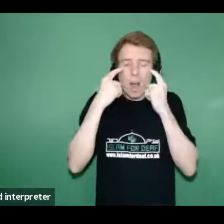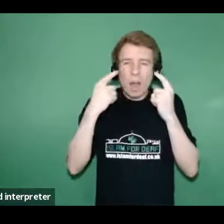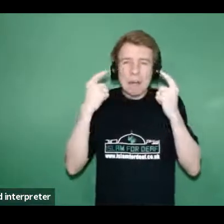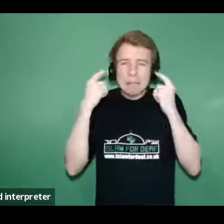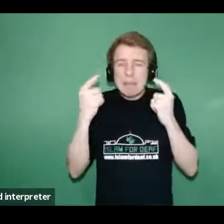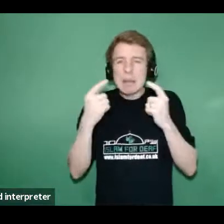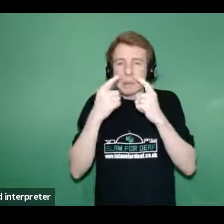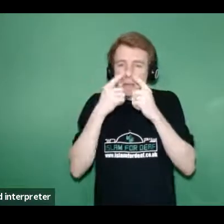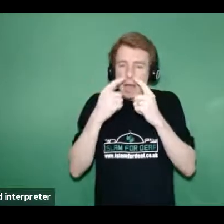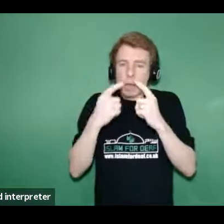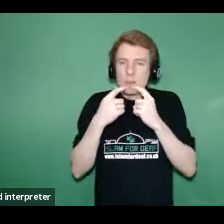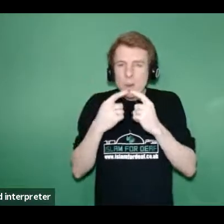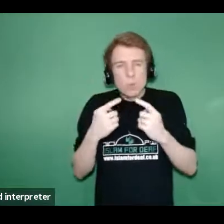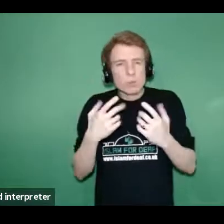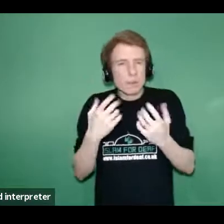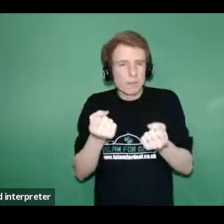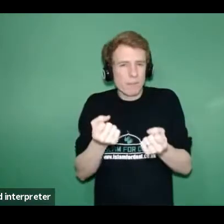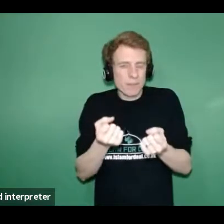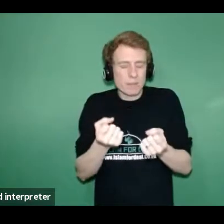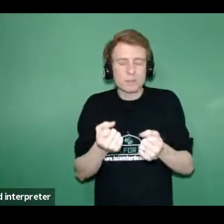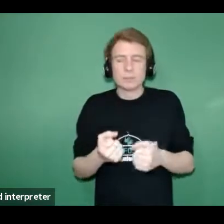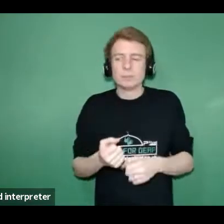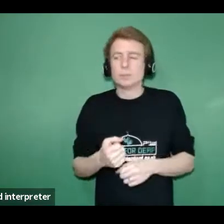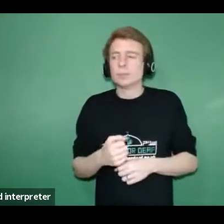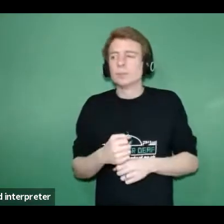and it contains within it important